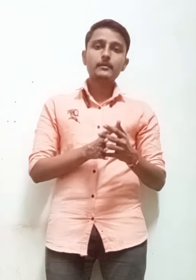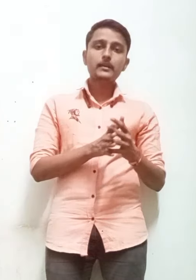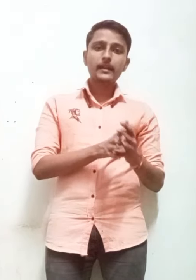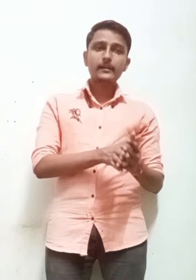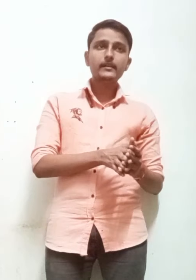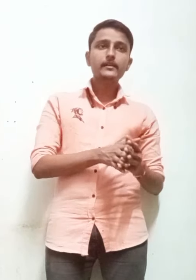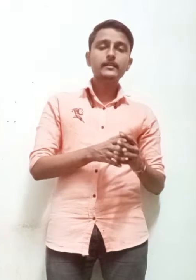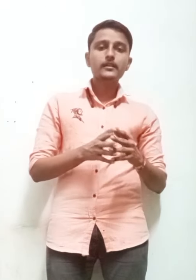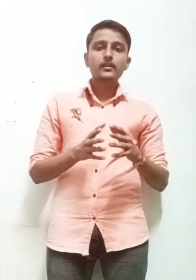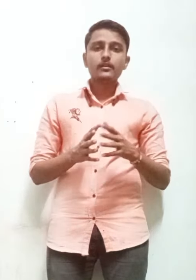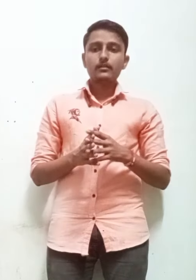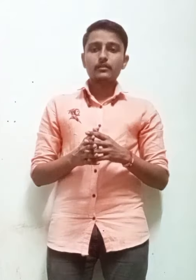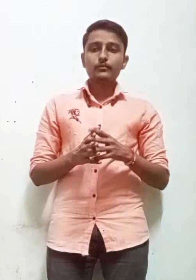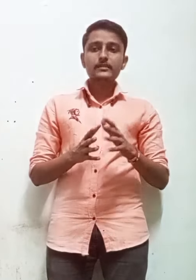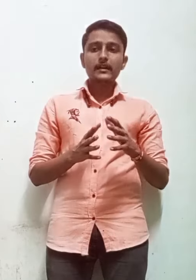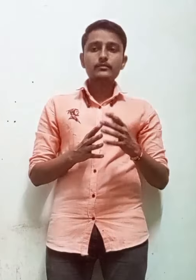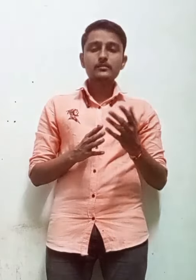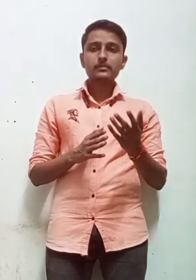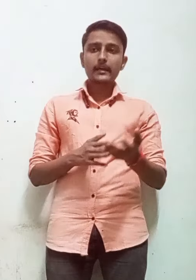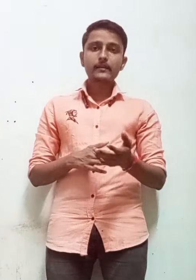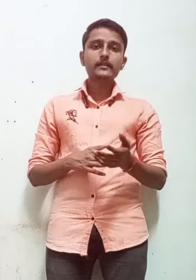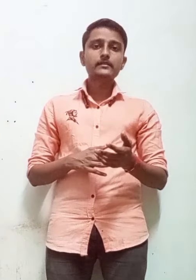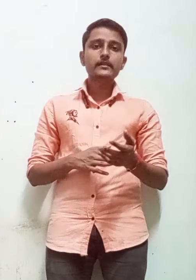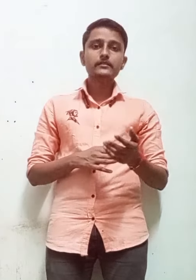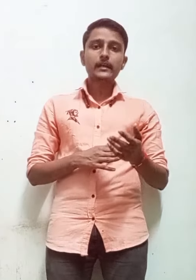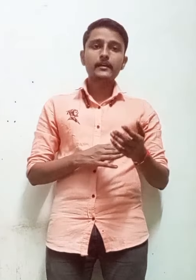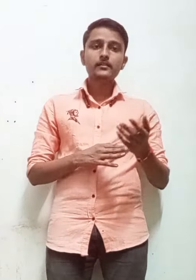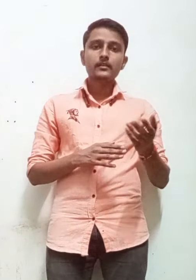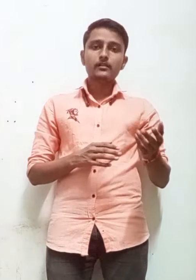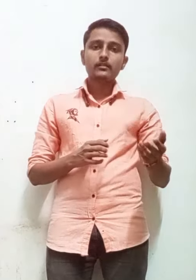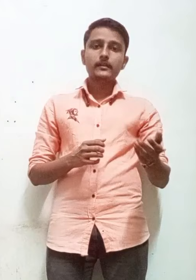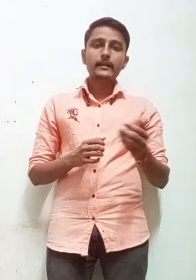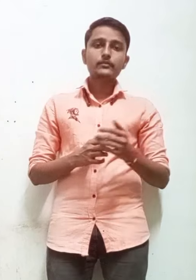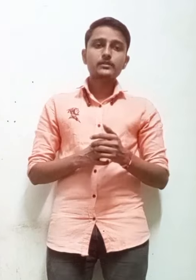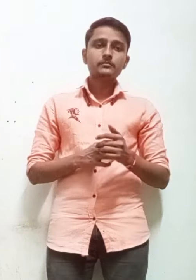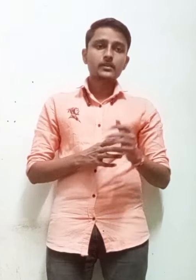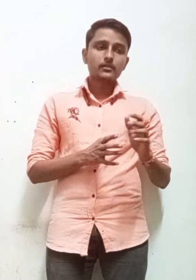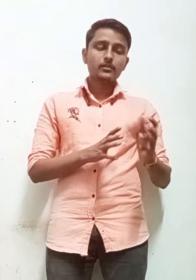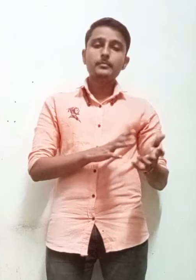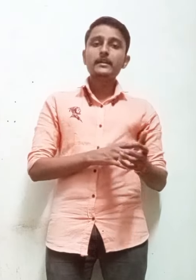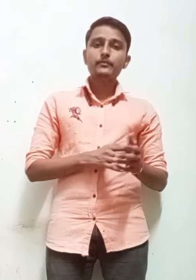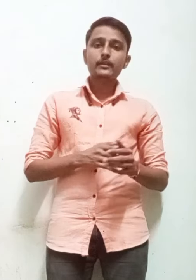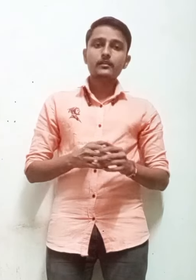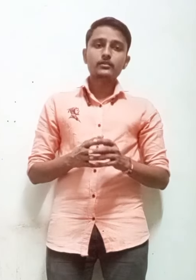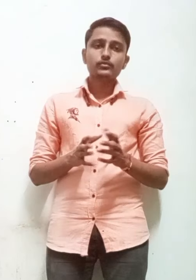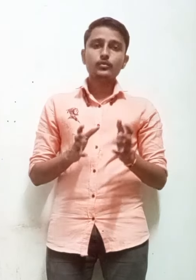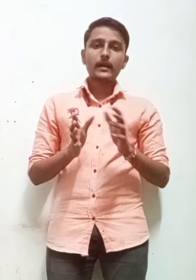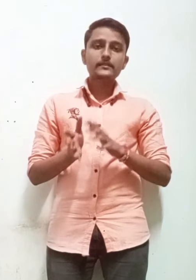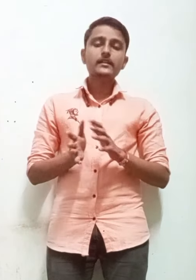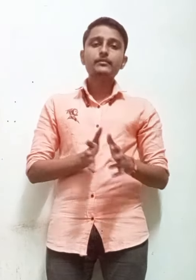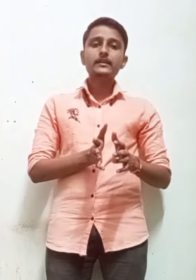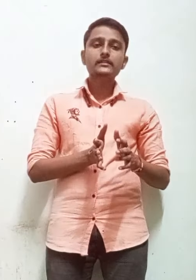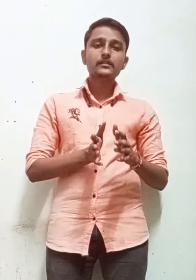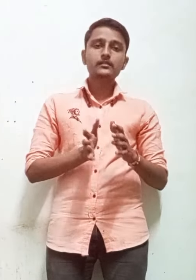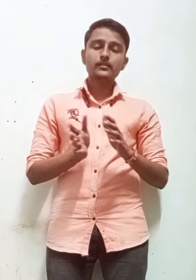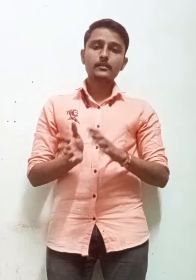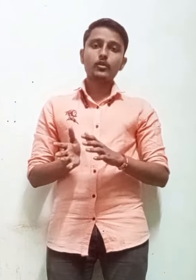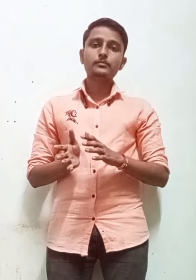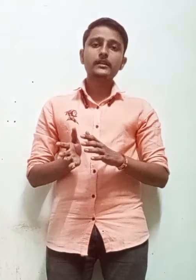identifiable entity which have some characteristics, and it has some behavior. So as a definition, a object